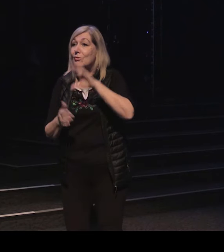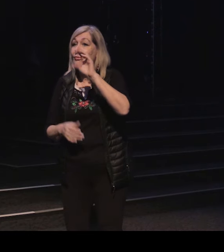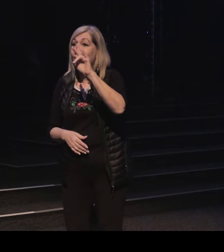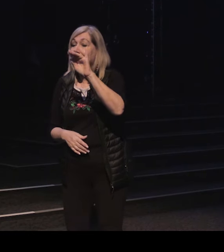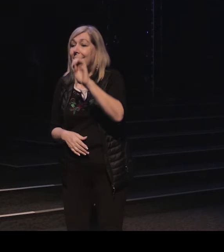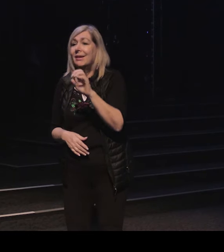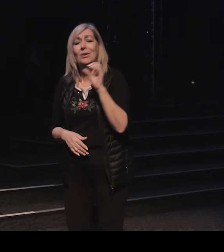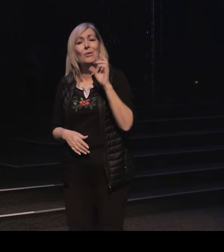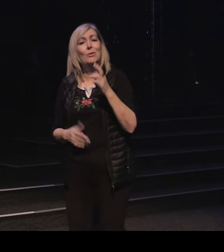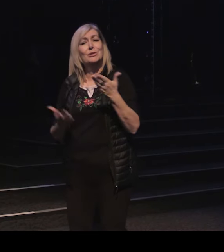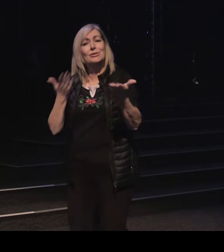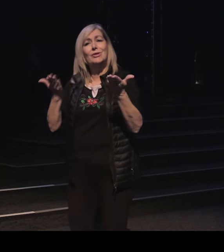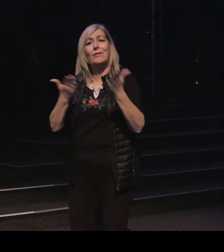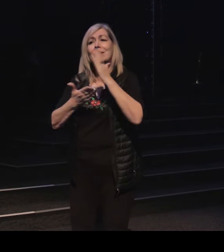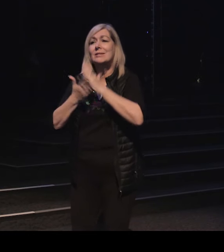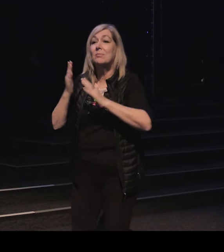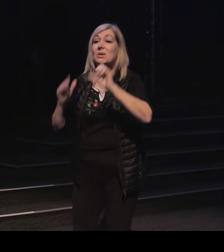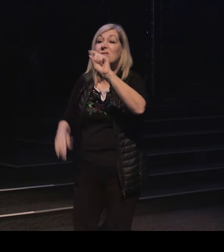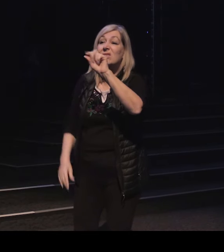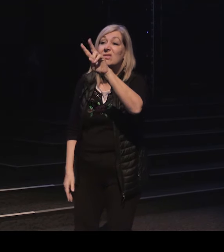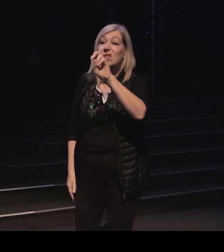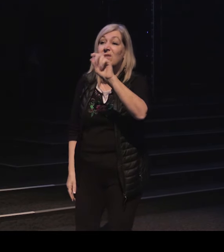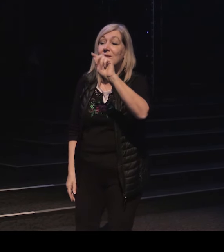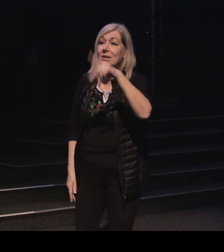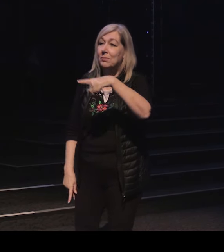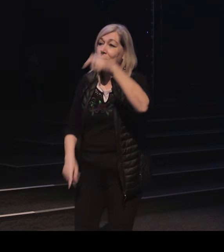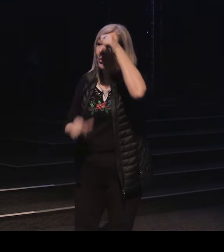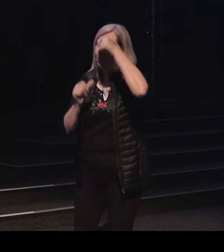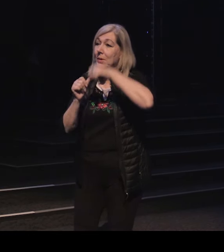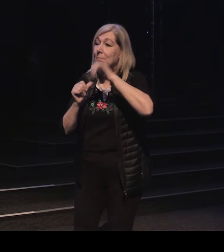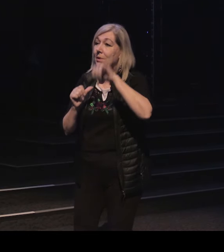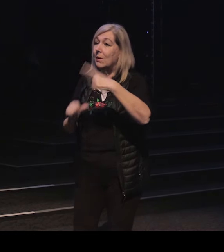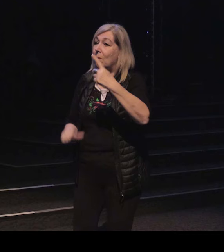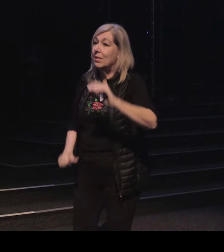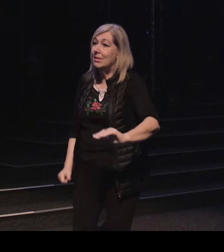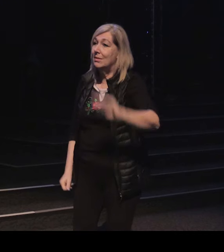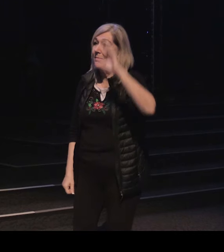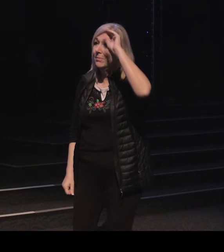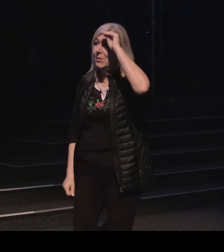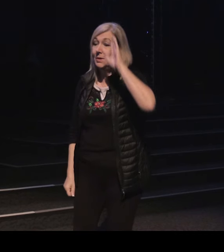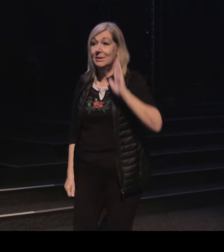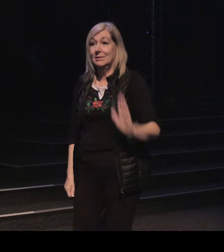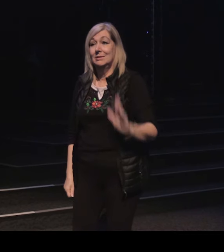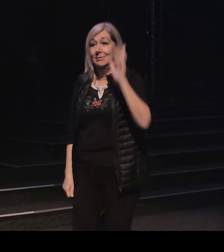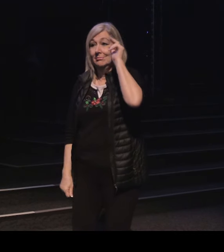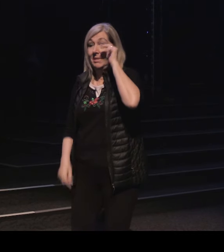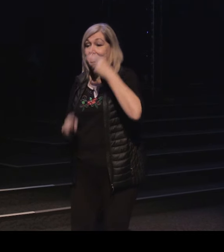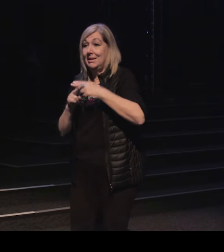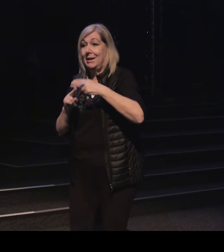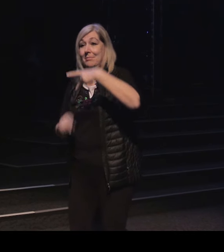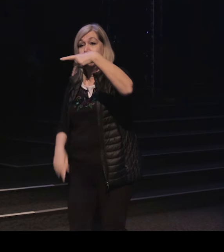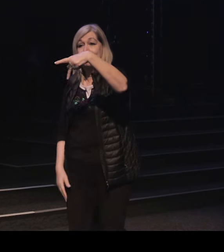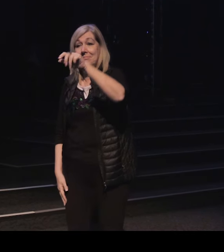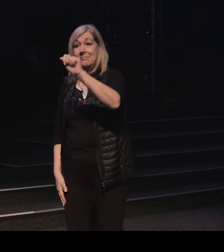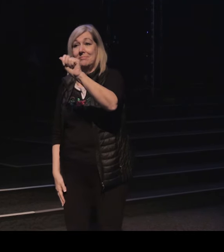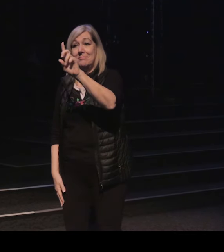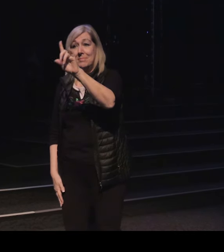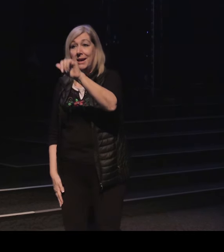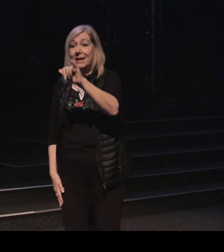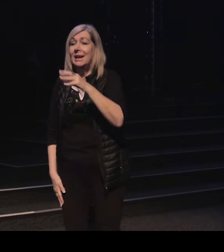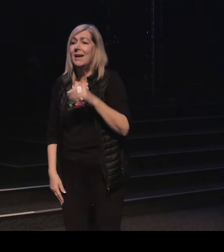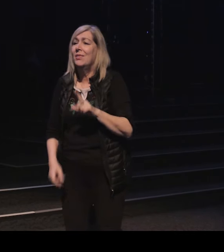some stovetop, remember a boy, his pony named Patty, and the